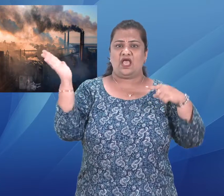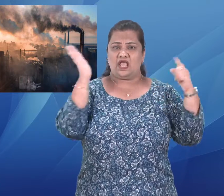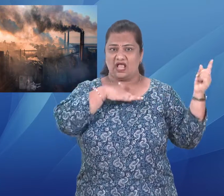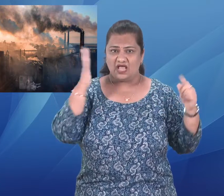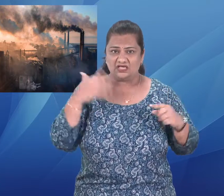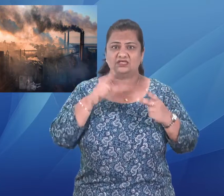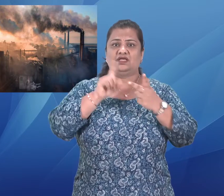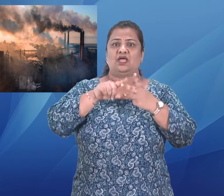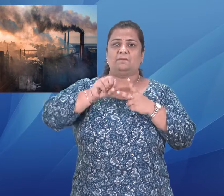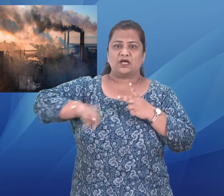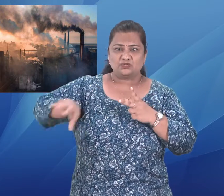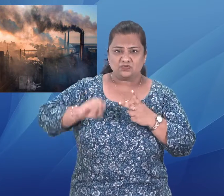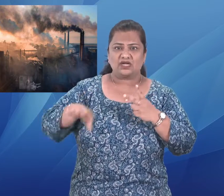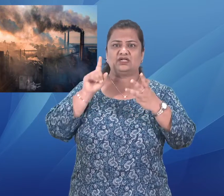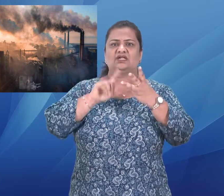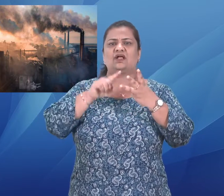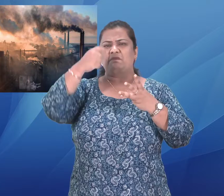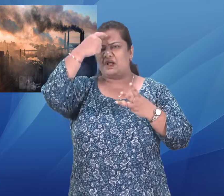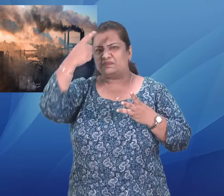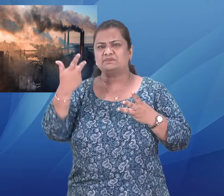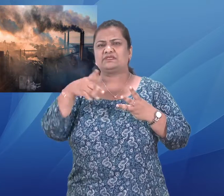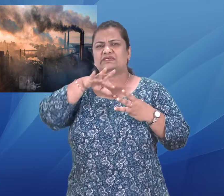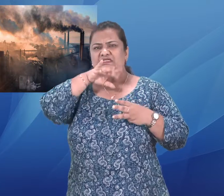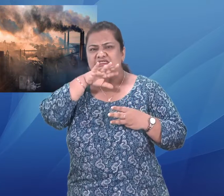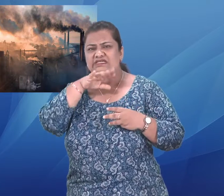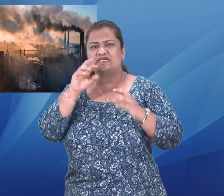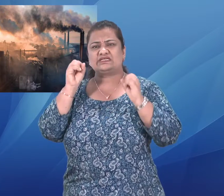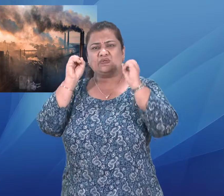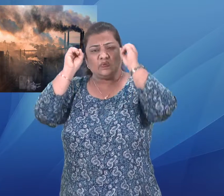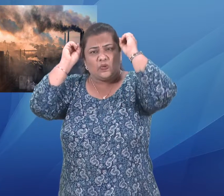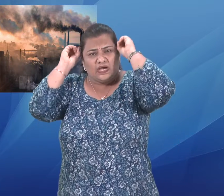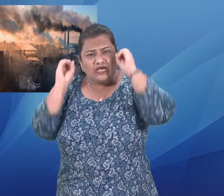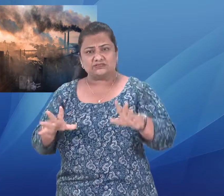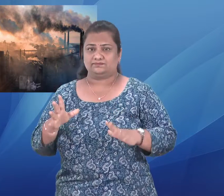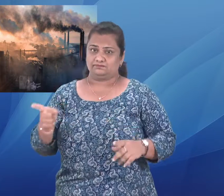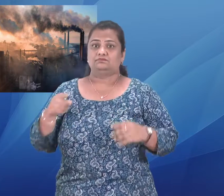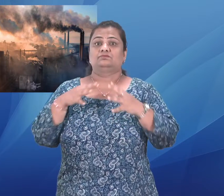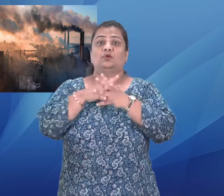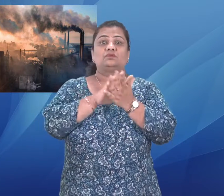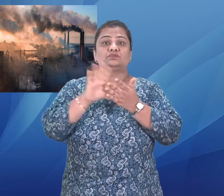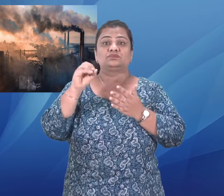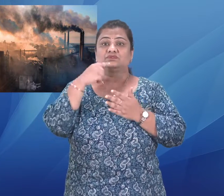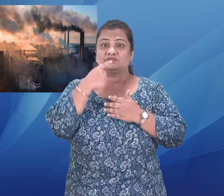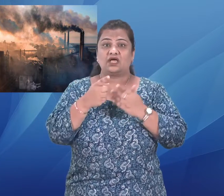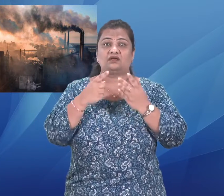air pollution, and the problem is much worse in poorer countries. WHO study provides air quality data from more